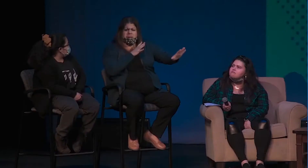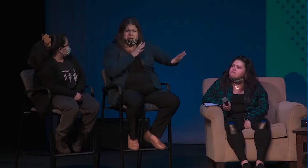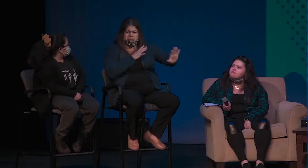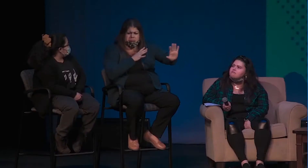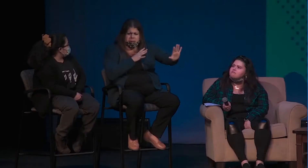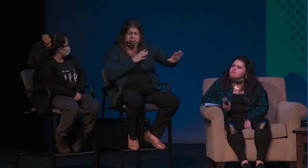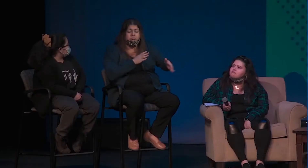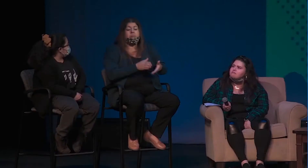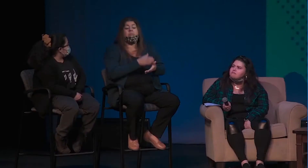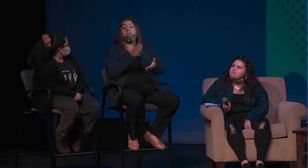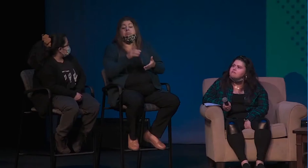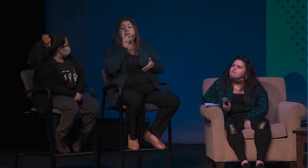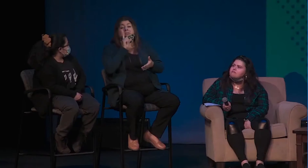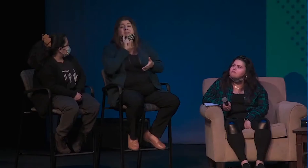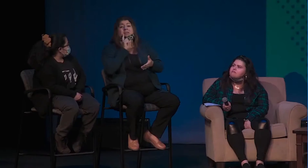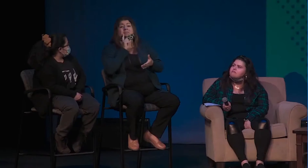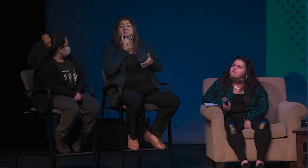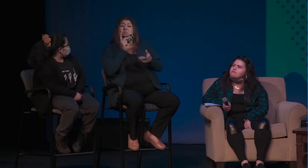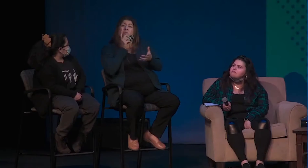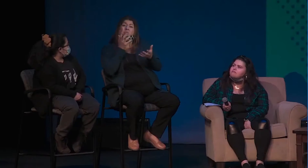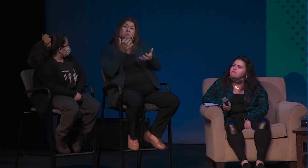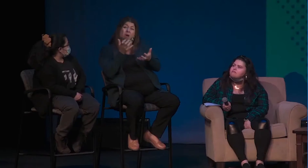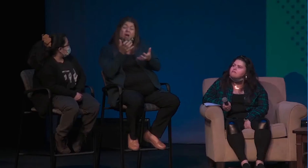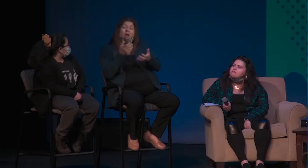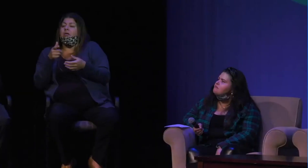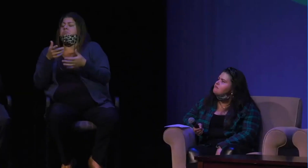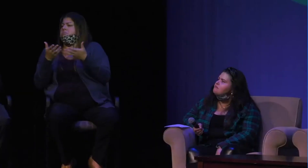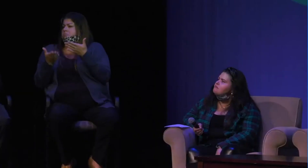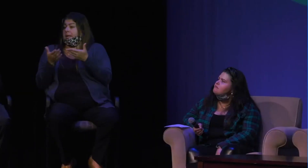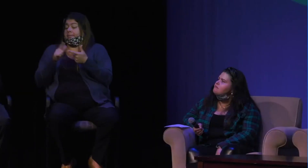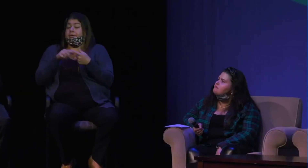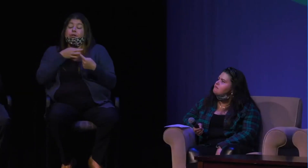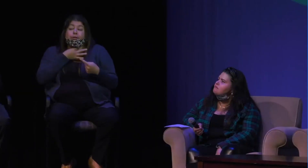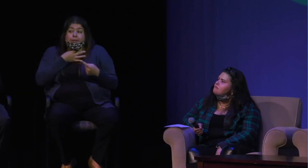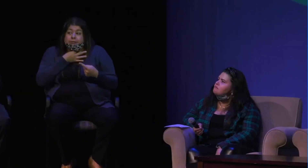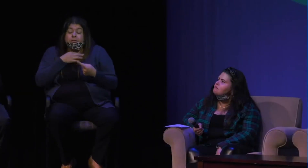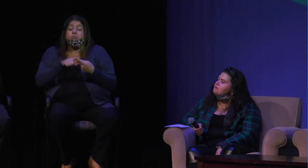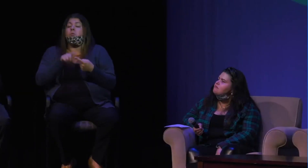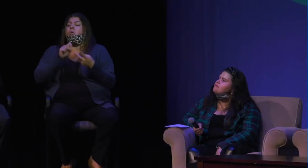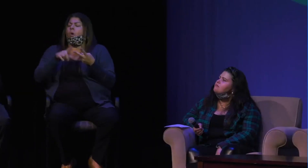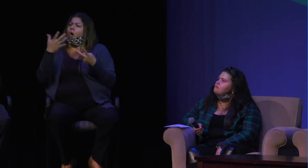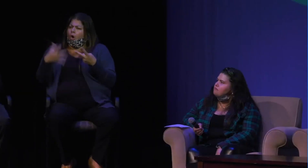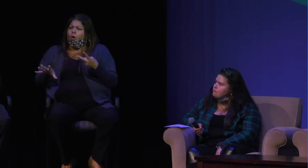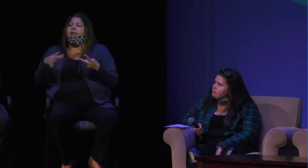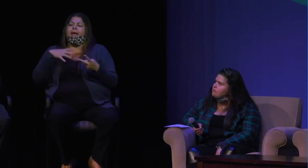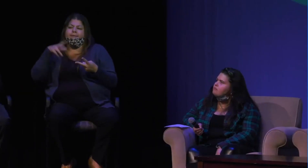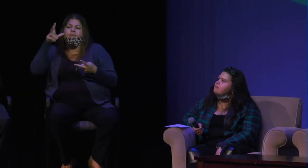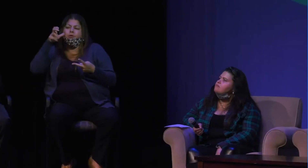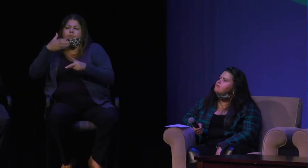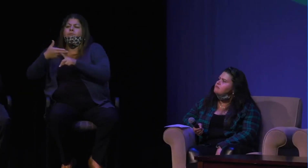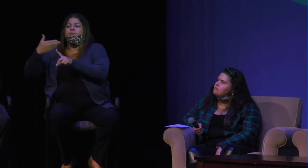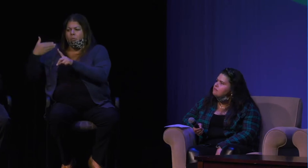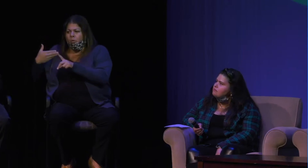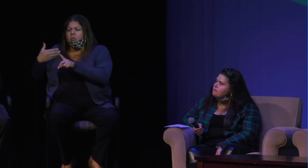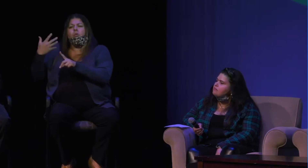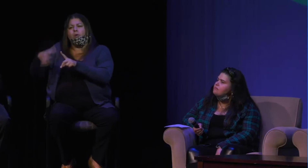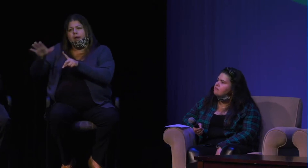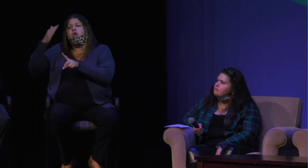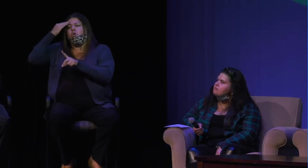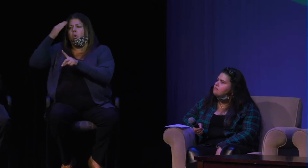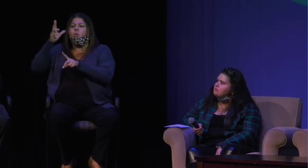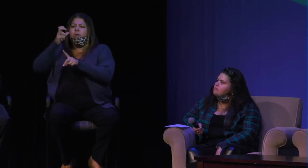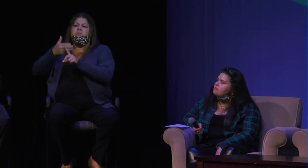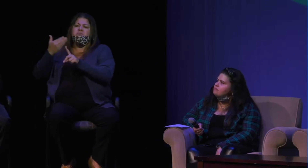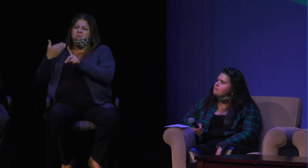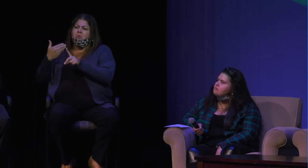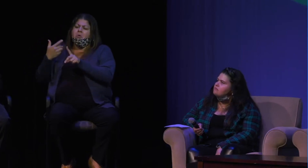their world, and they don't need sound. Whereas other deaf people might just be curious, or they